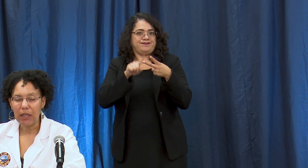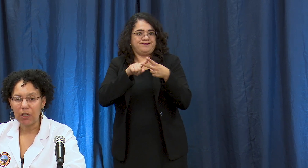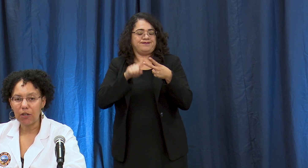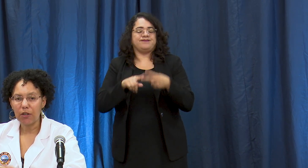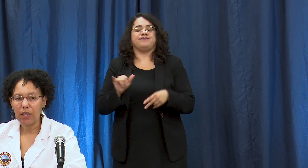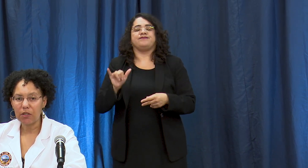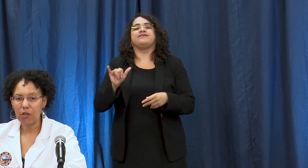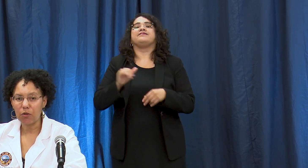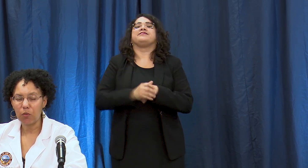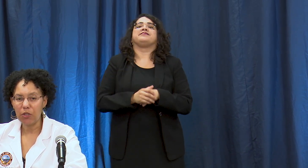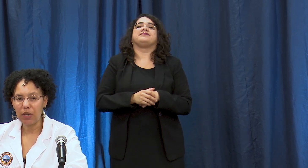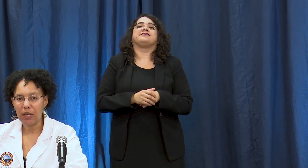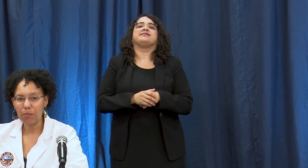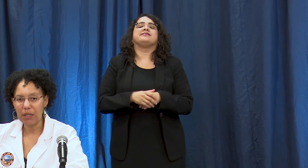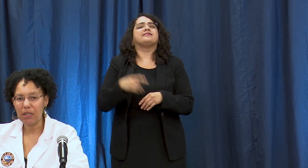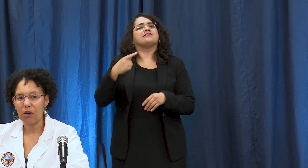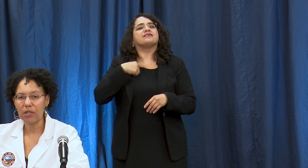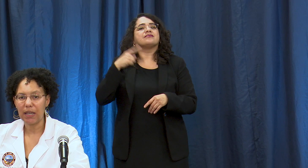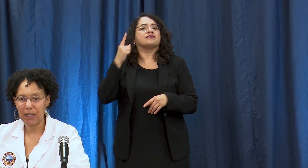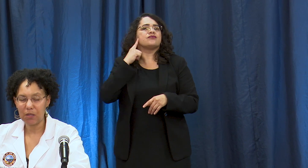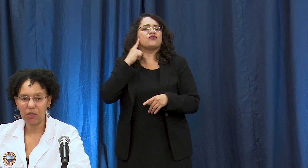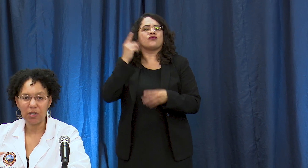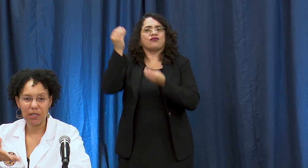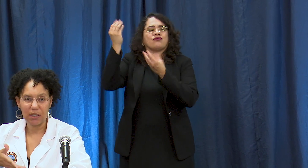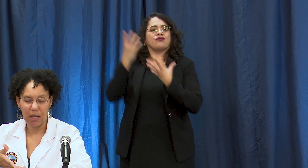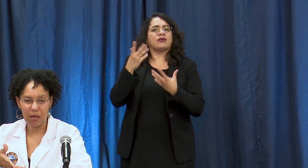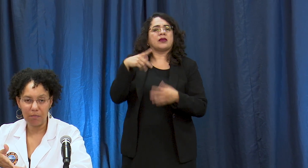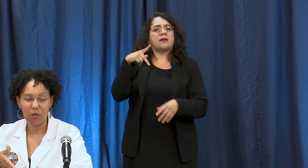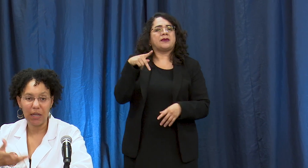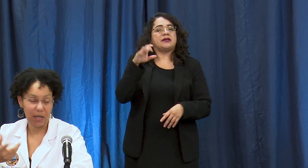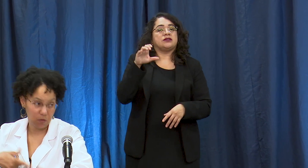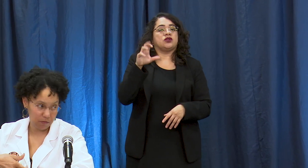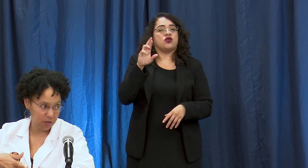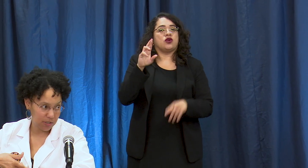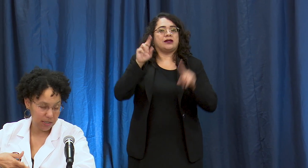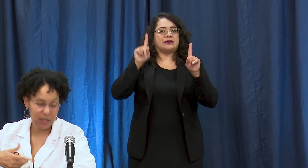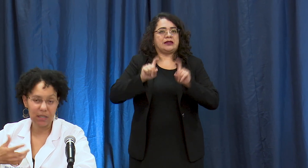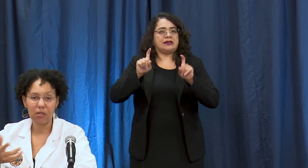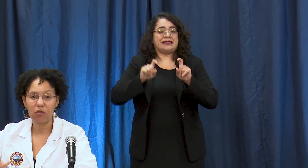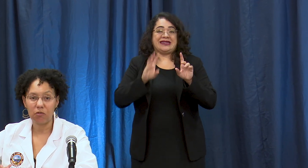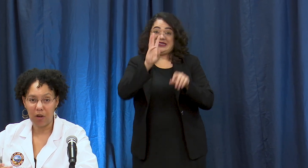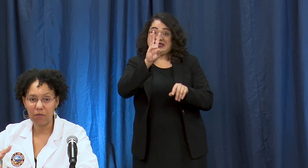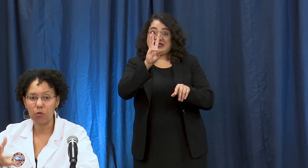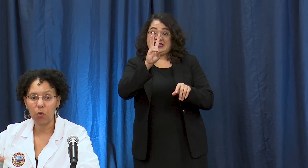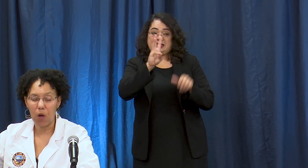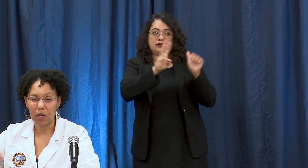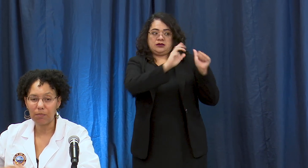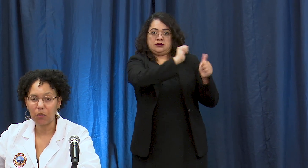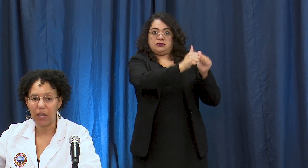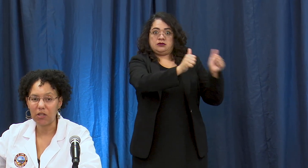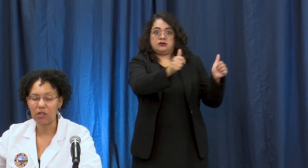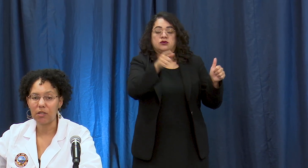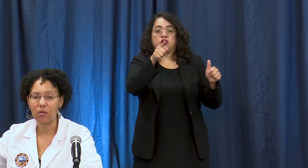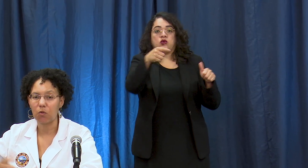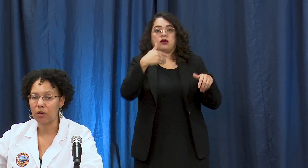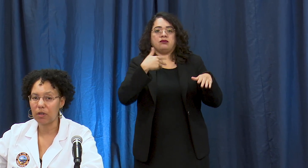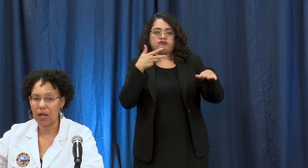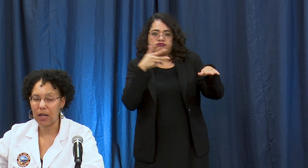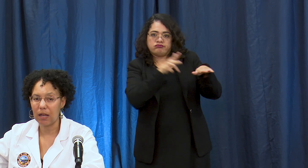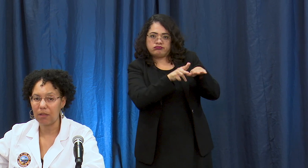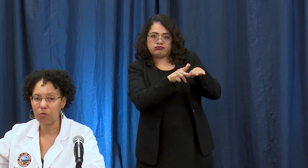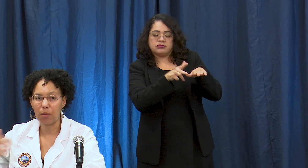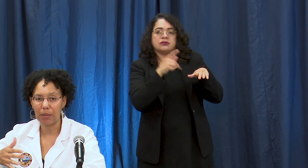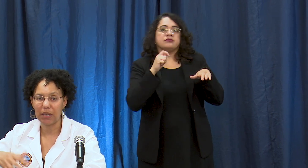sometimes we hear, so when you get your PCR test, which is you can get at one of our 6 drive-through or walk-up locations,